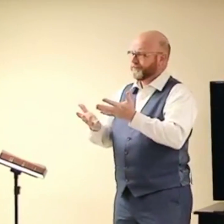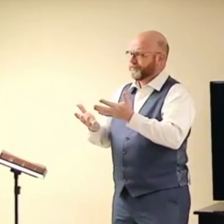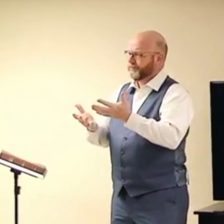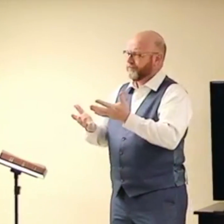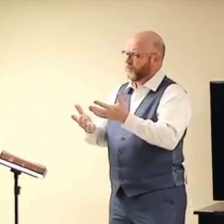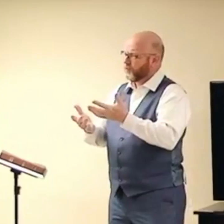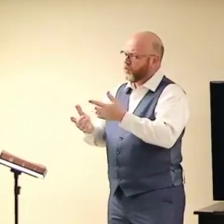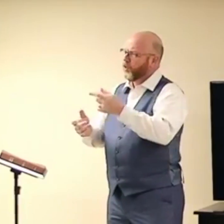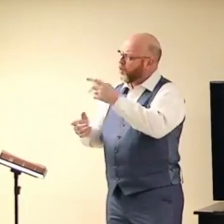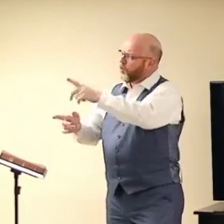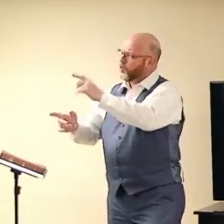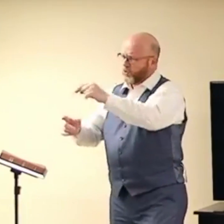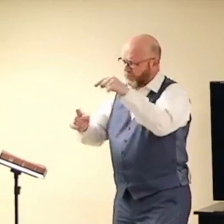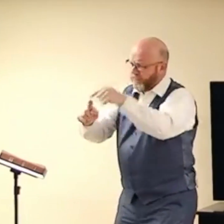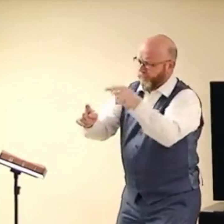he or she's got it.